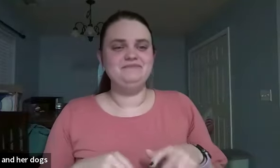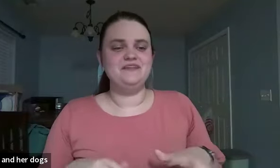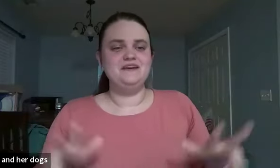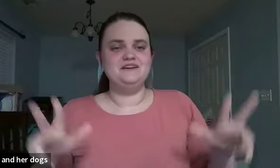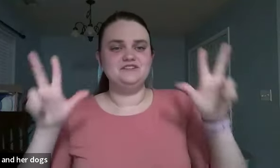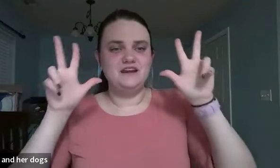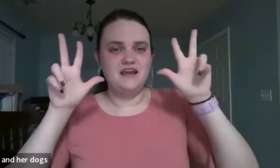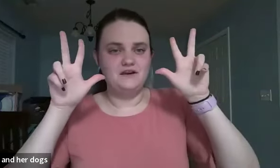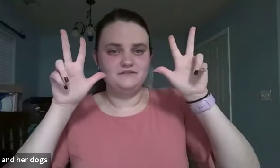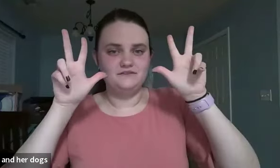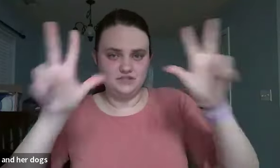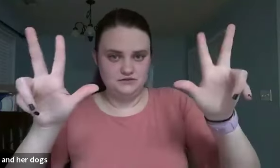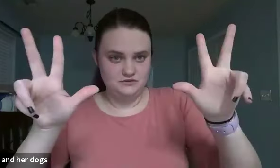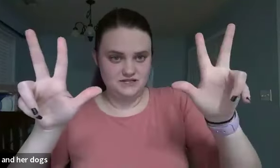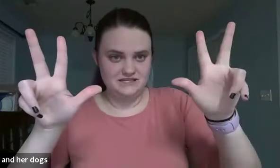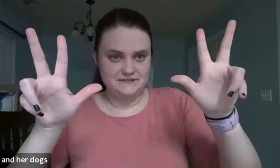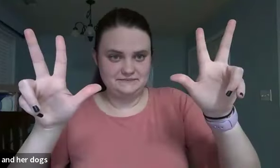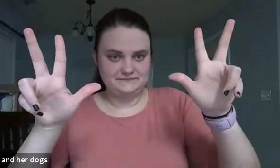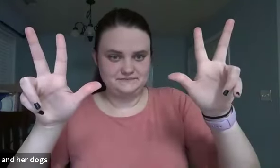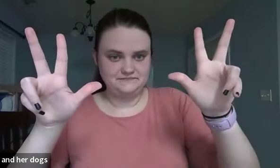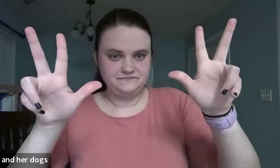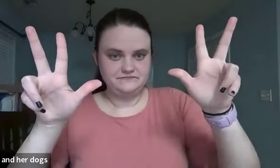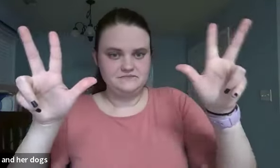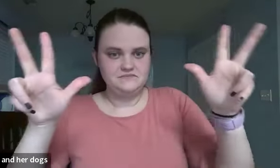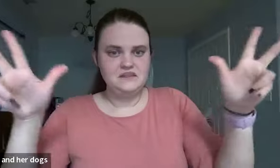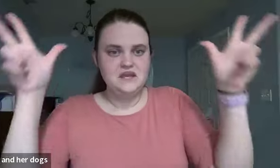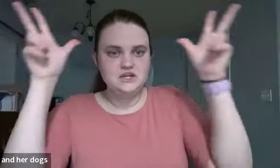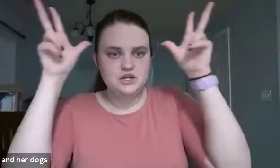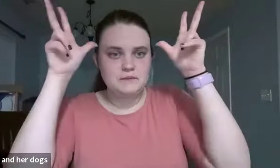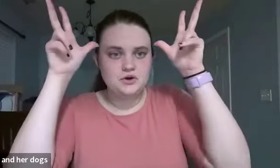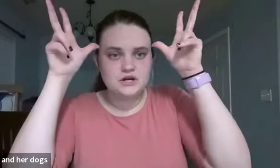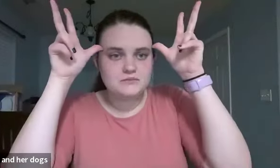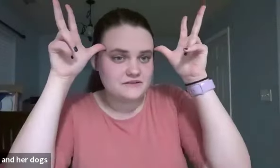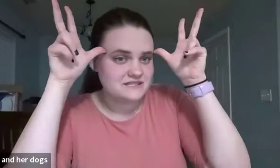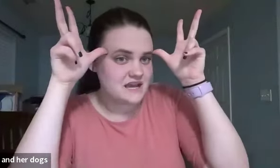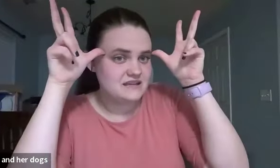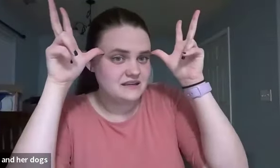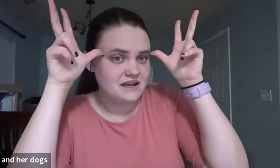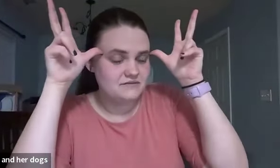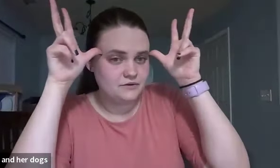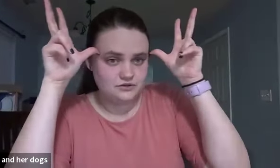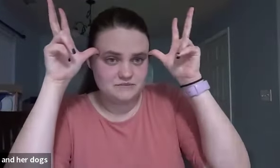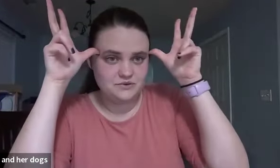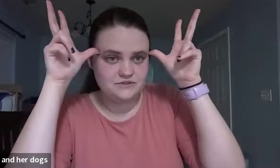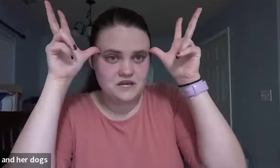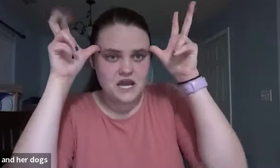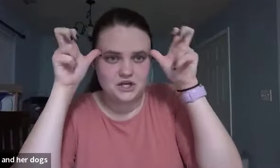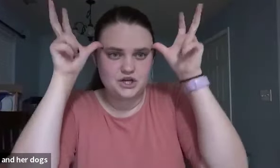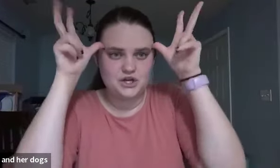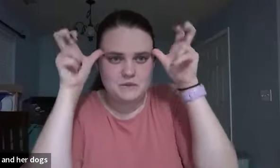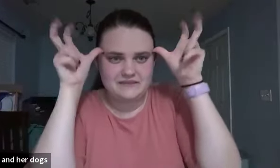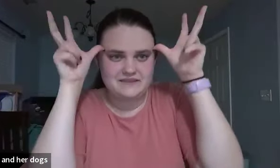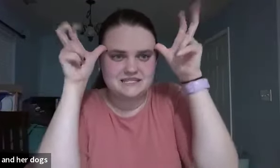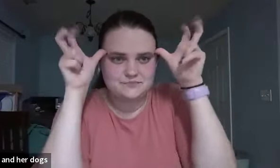okay? So you're gonna have 2 3s. You're gonna put them on the side, like kind of on your temples, and you're gonna go like this.